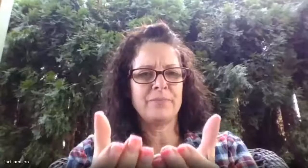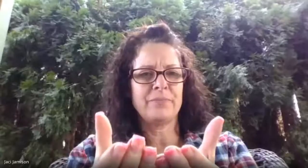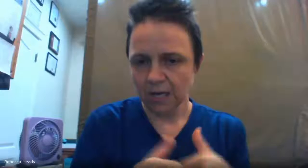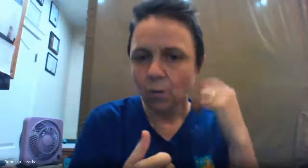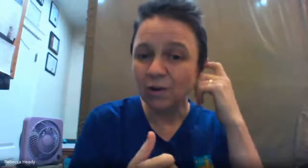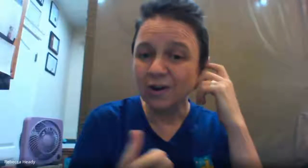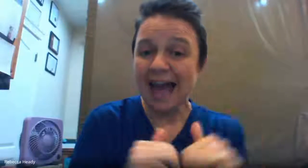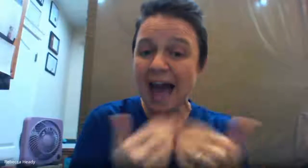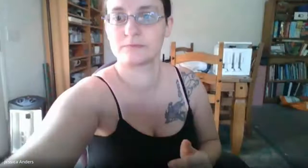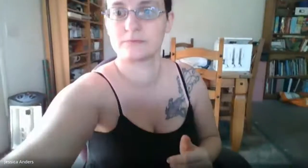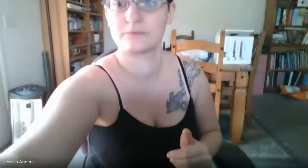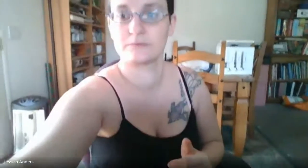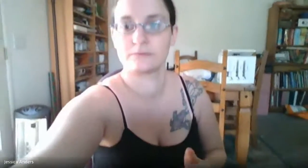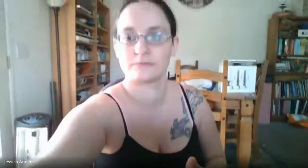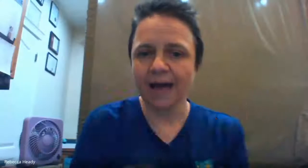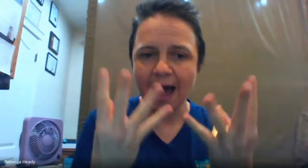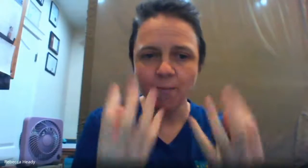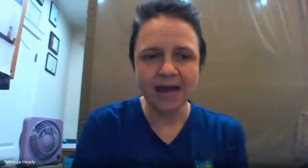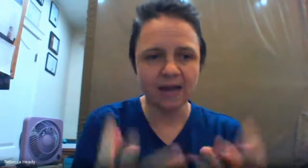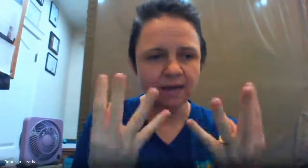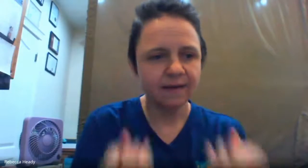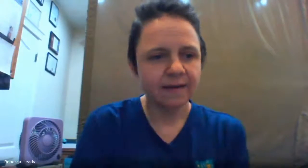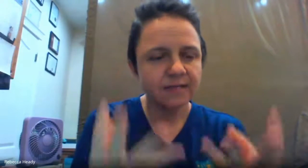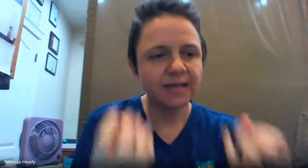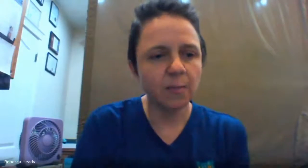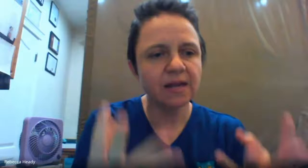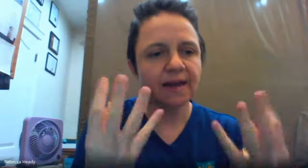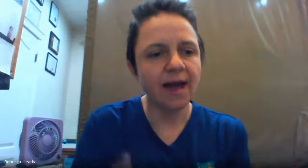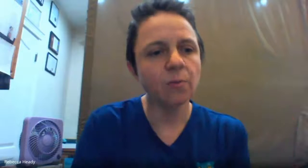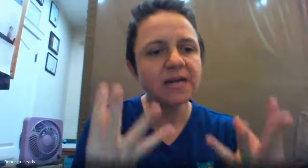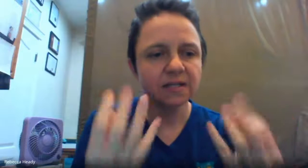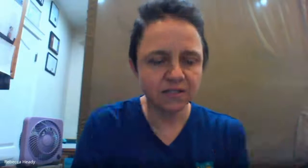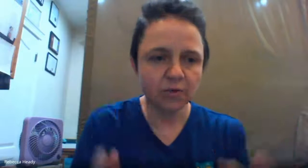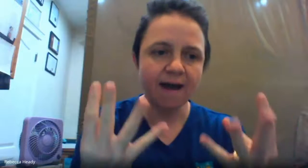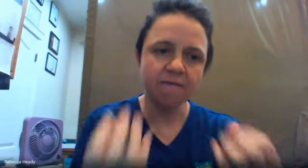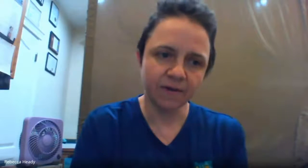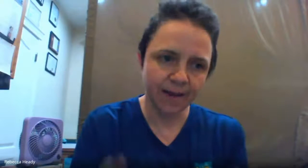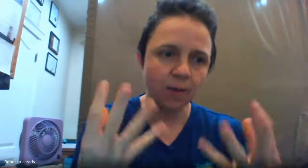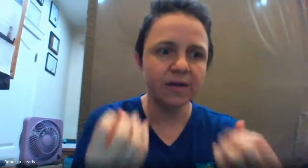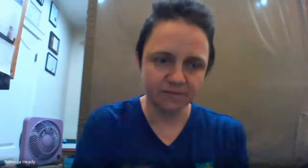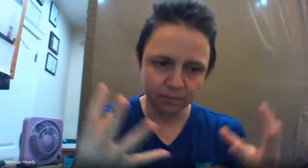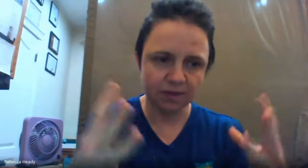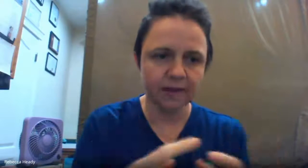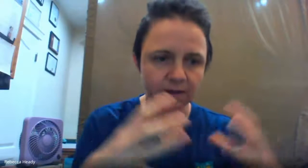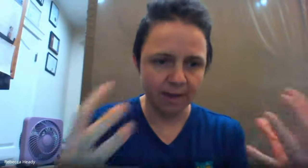learning how, and also how many. This is how many. Like, how many kids do you have? How many of something, like an amount? How